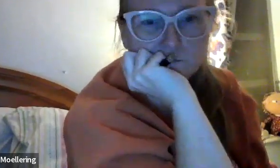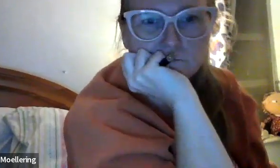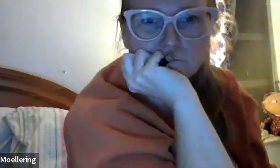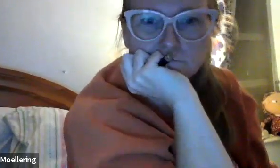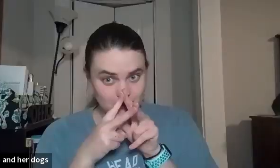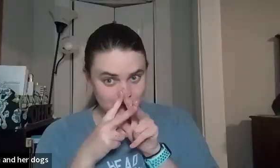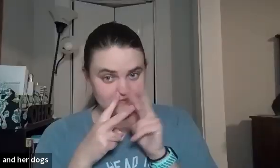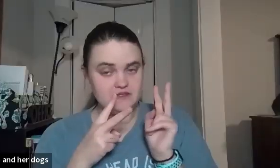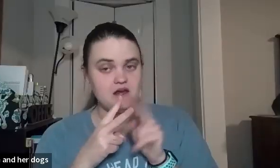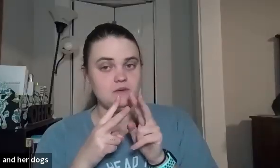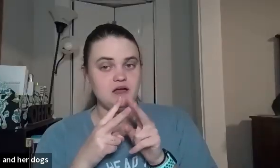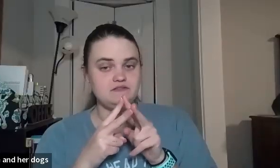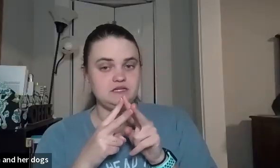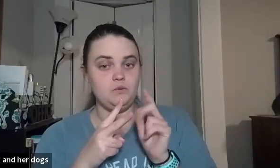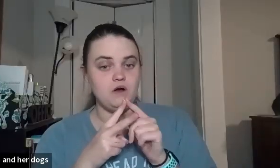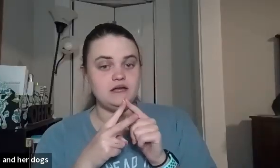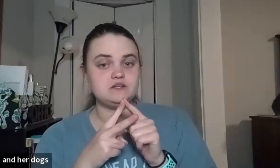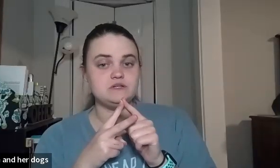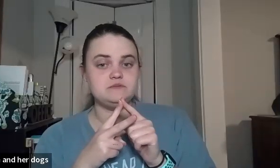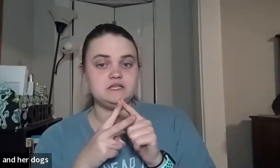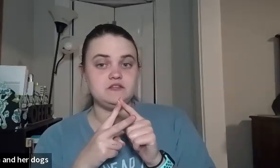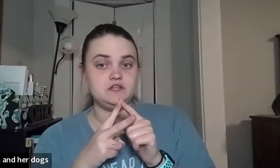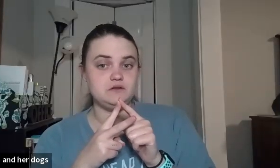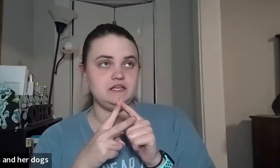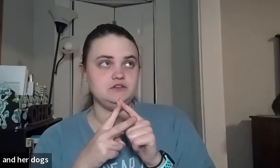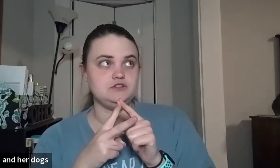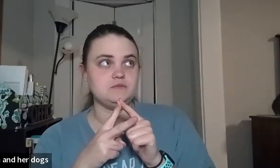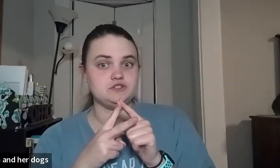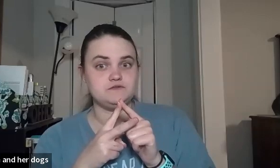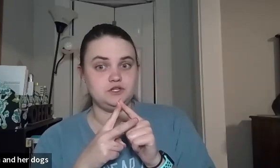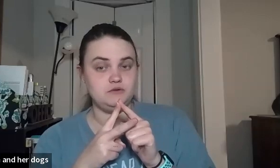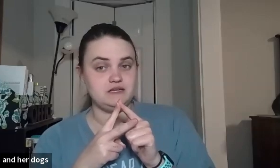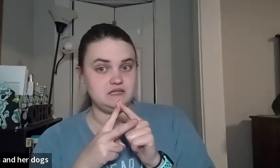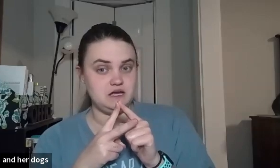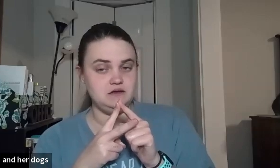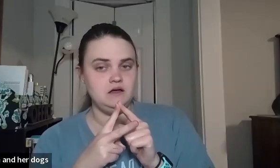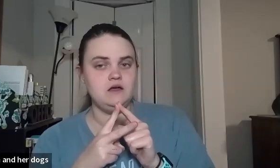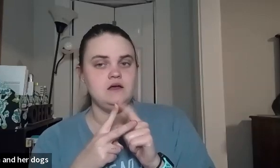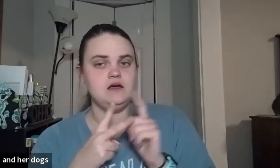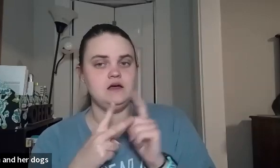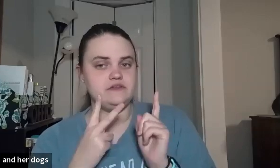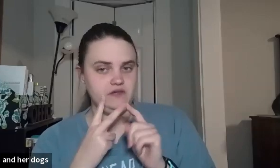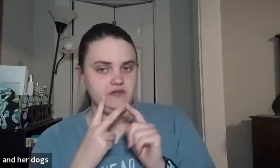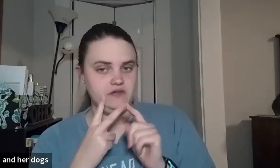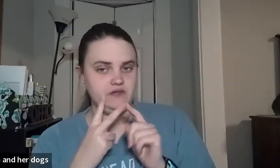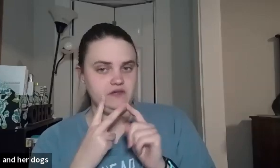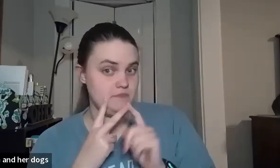there's two that I've seen. One is going to be the like you do the motion for USA, and then the other one is for